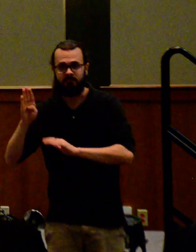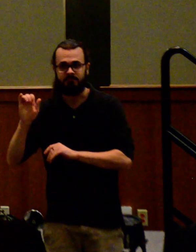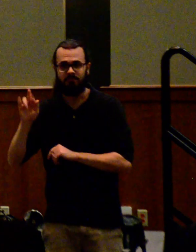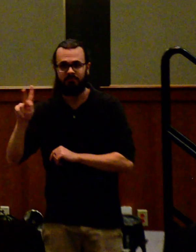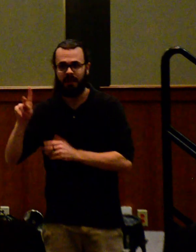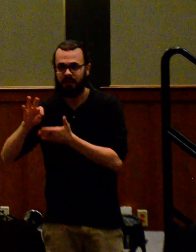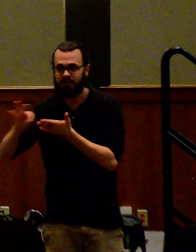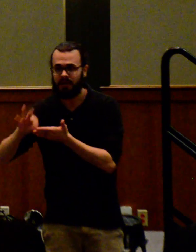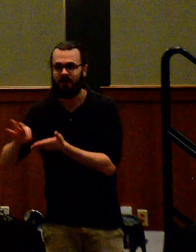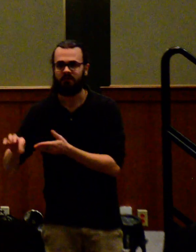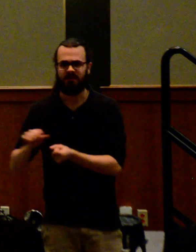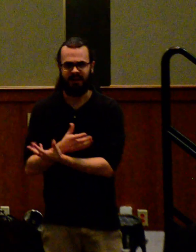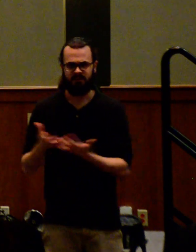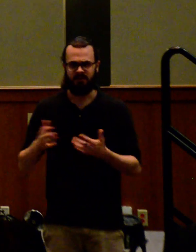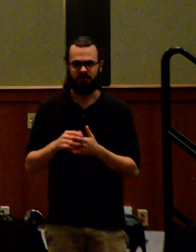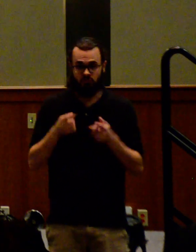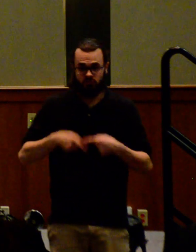During this time,